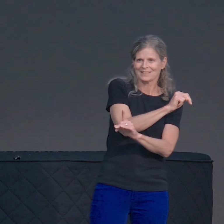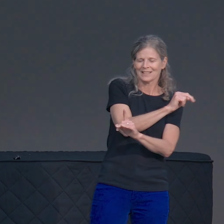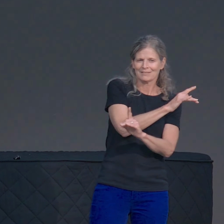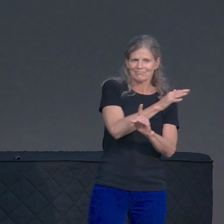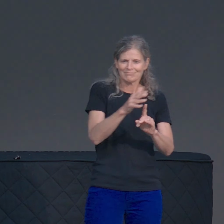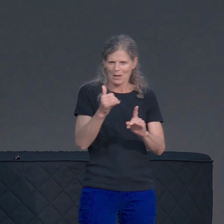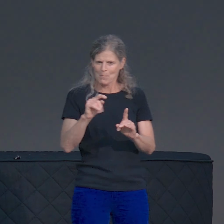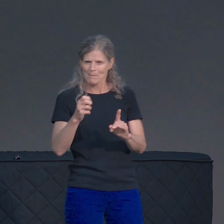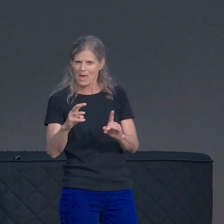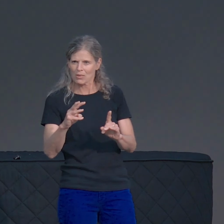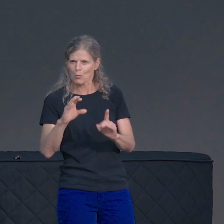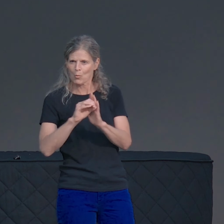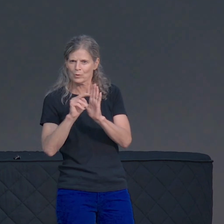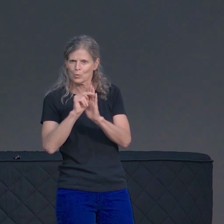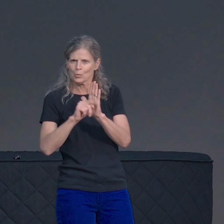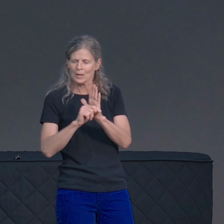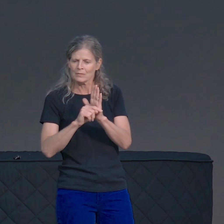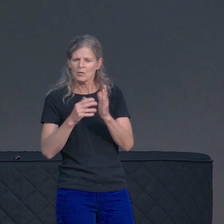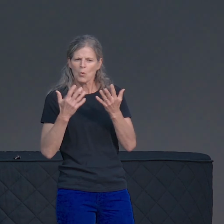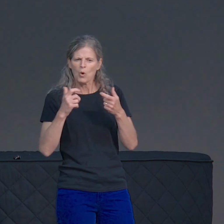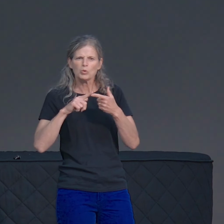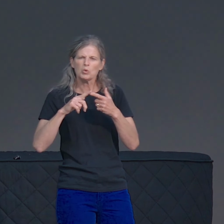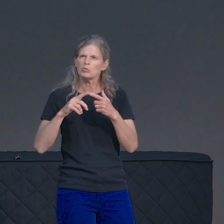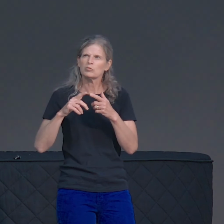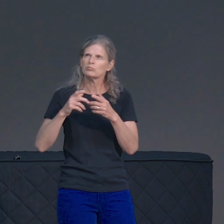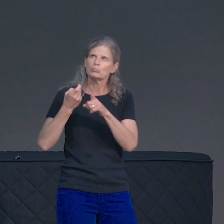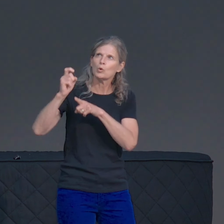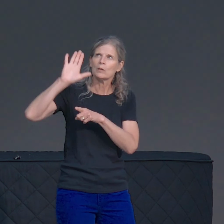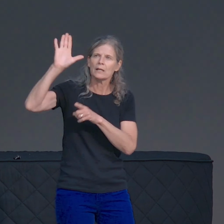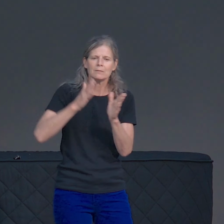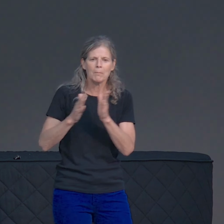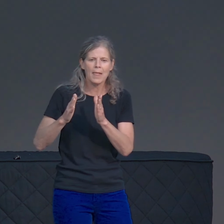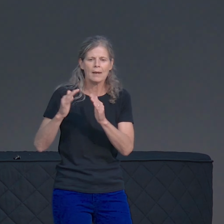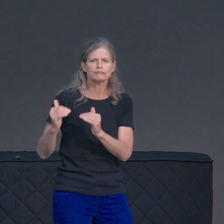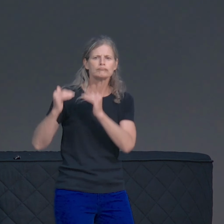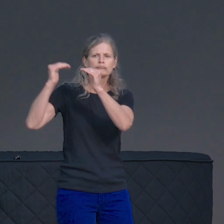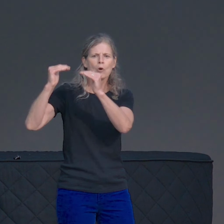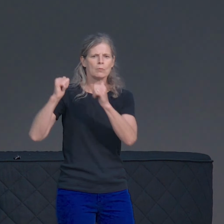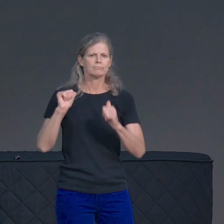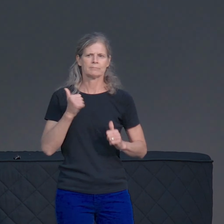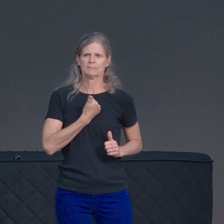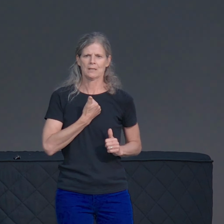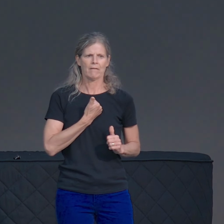plan and to exalt himself. And so twice he presents Jesus with